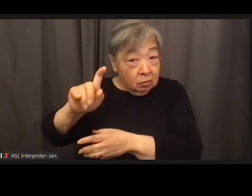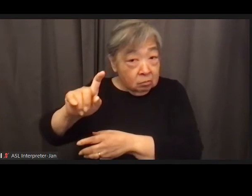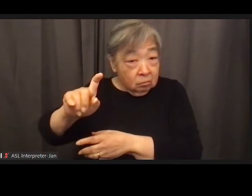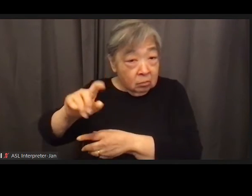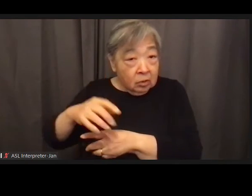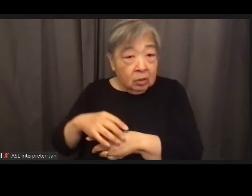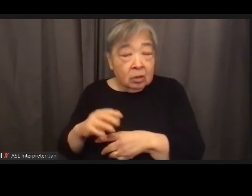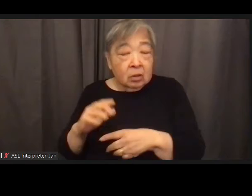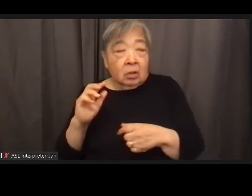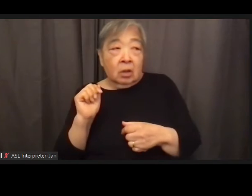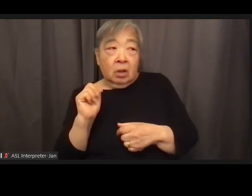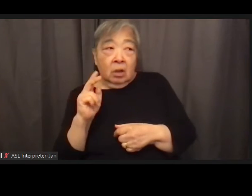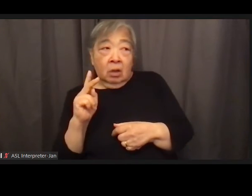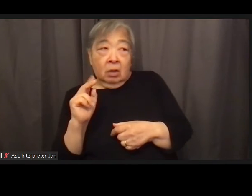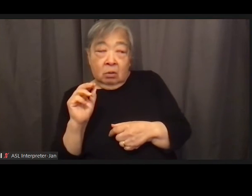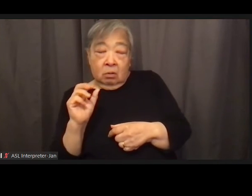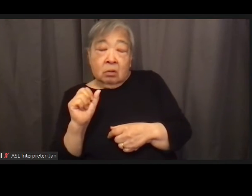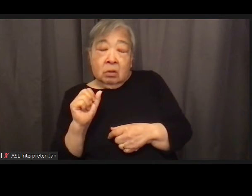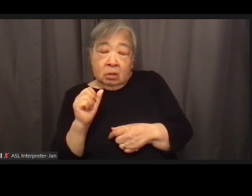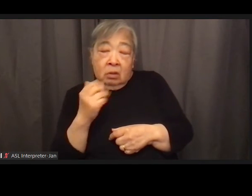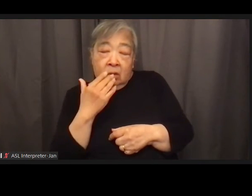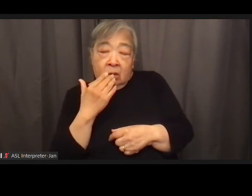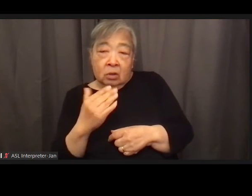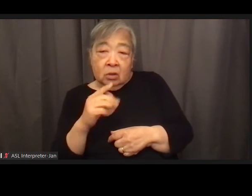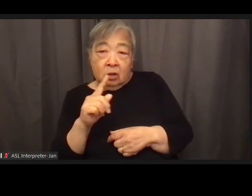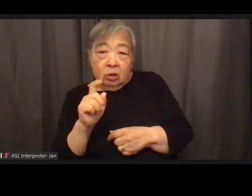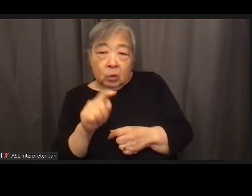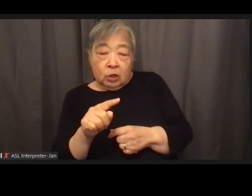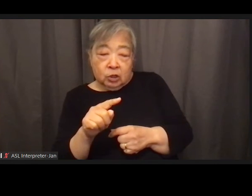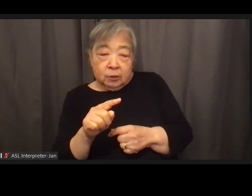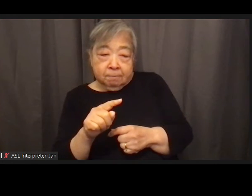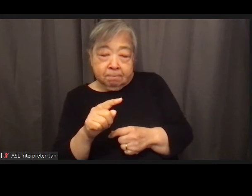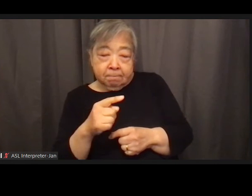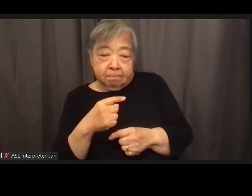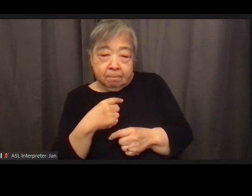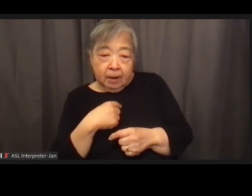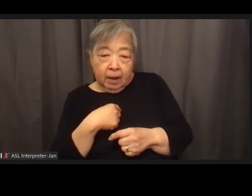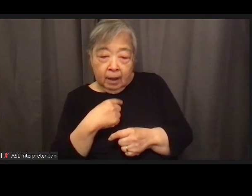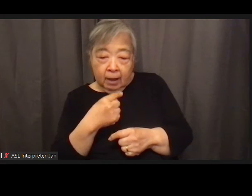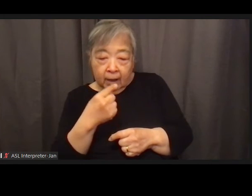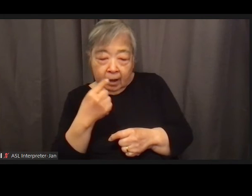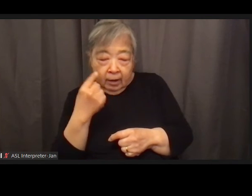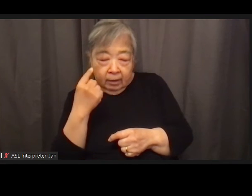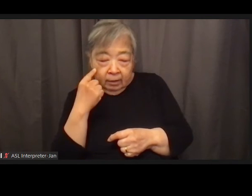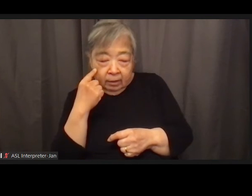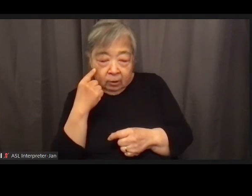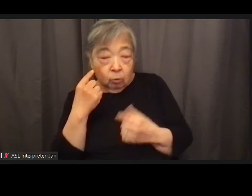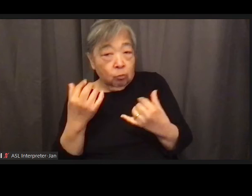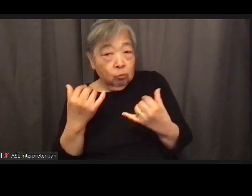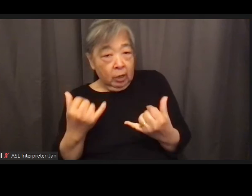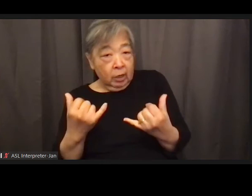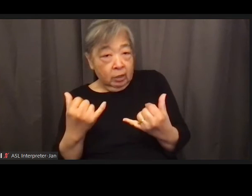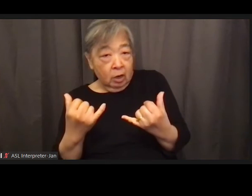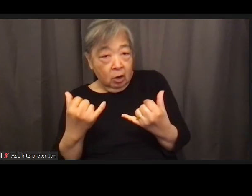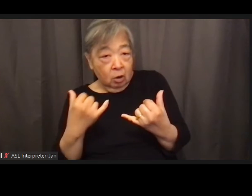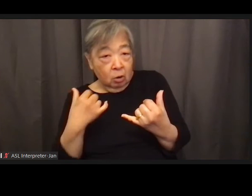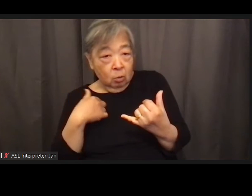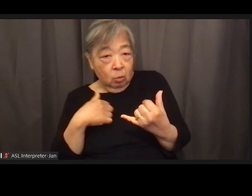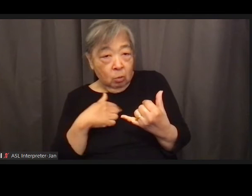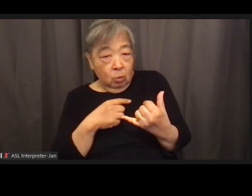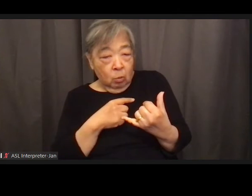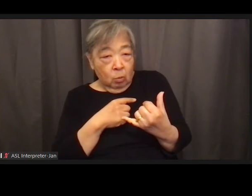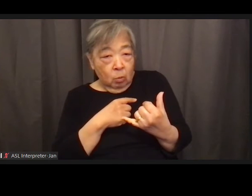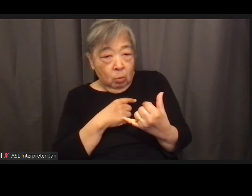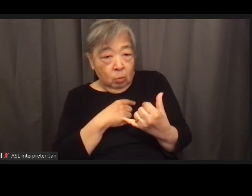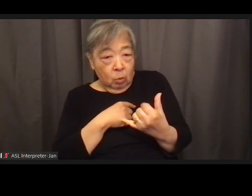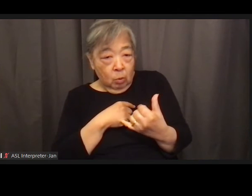it's a good question, another good one. But I think the right now we're